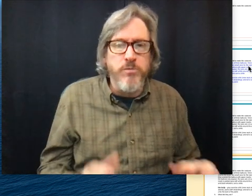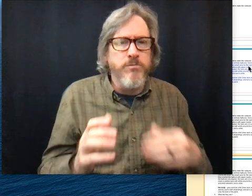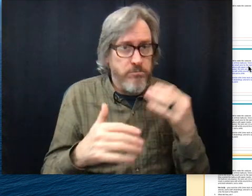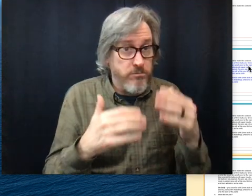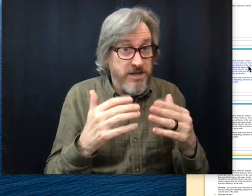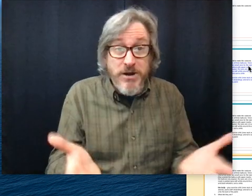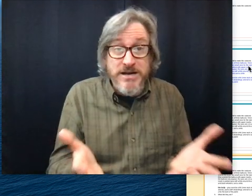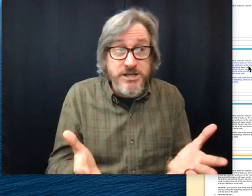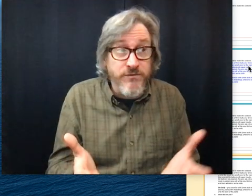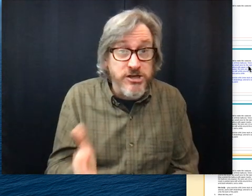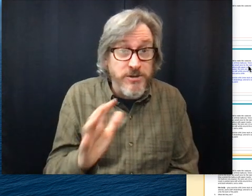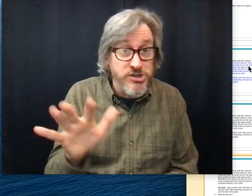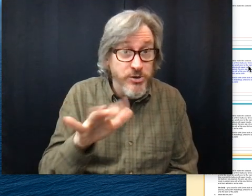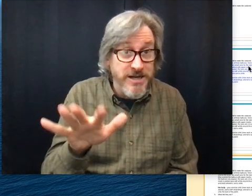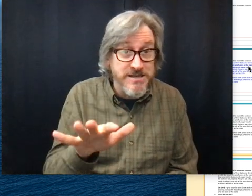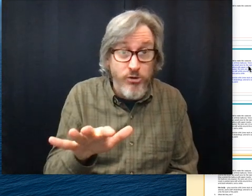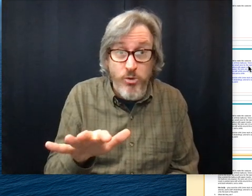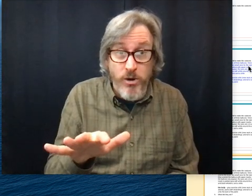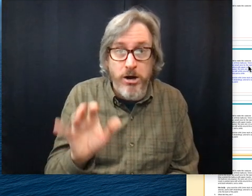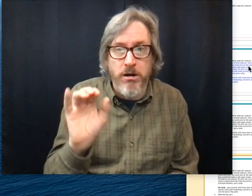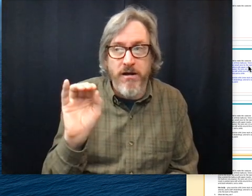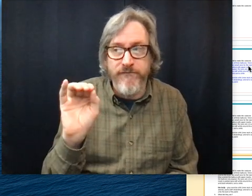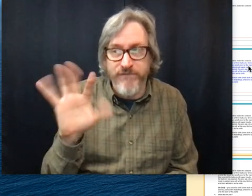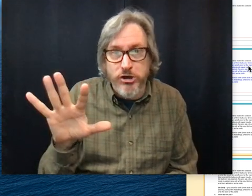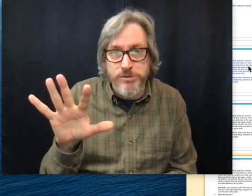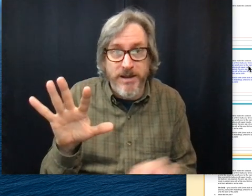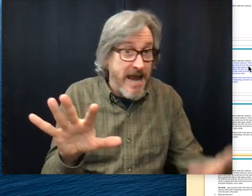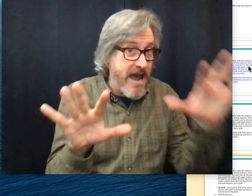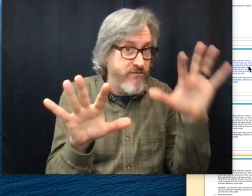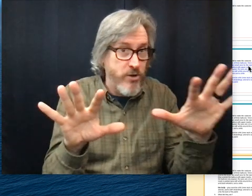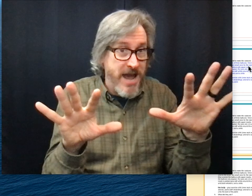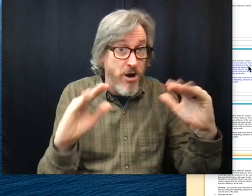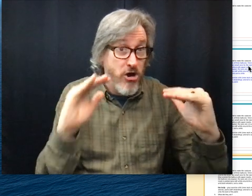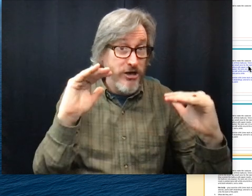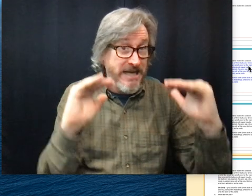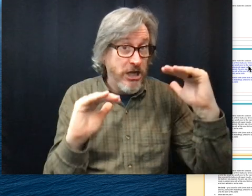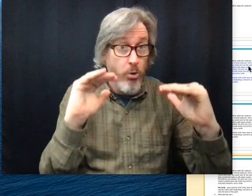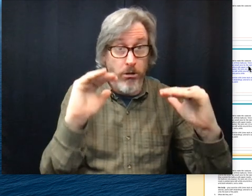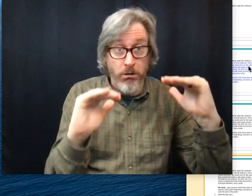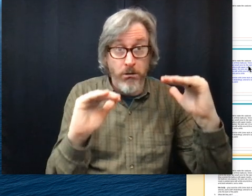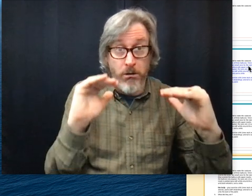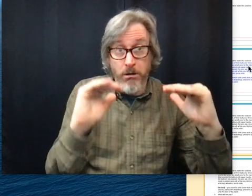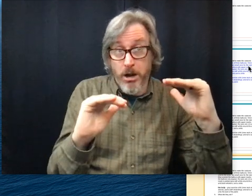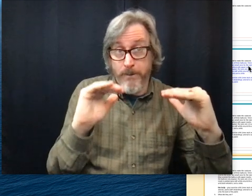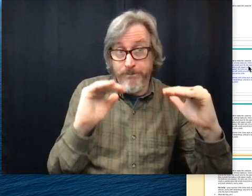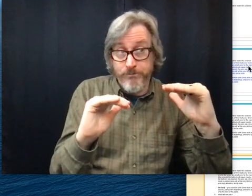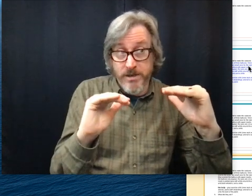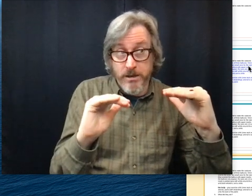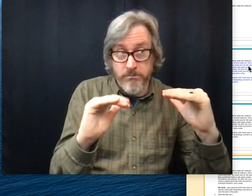Oof. So keep practicing your fingerspelling so you get to the point where fingerspelling and vocab are equal